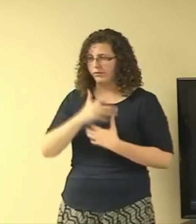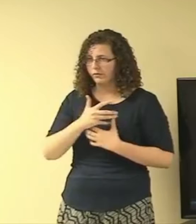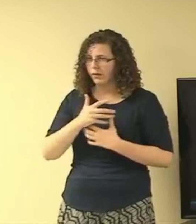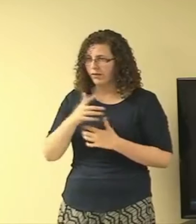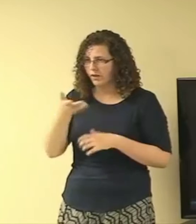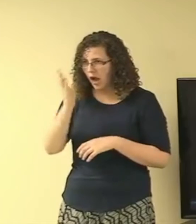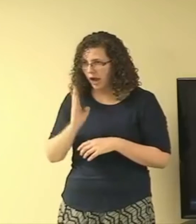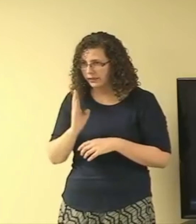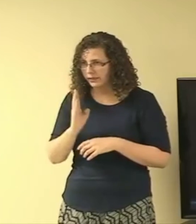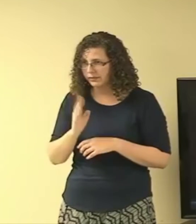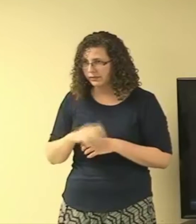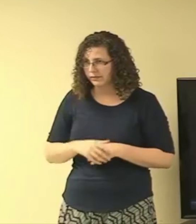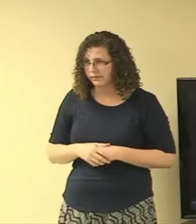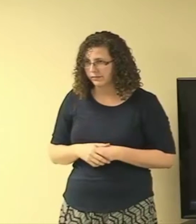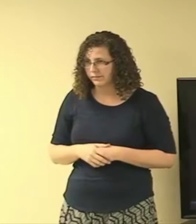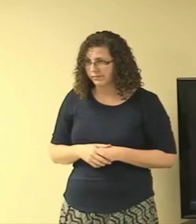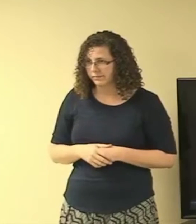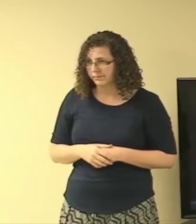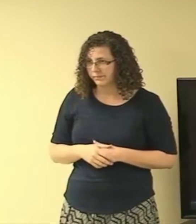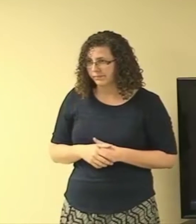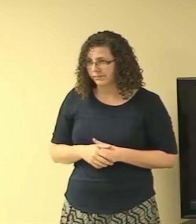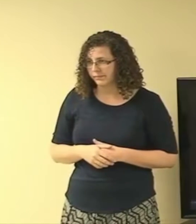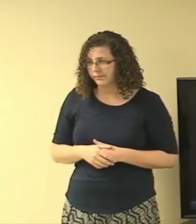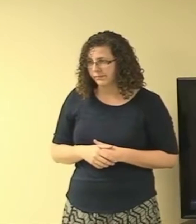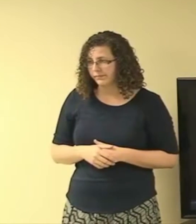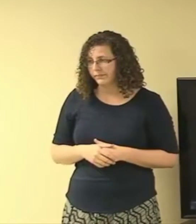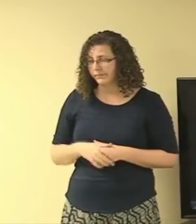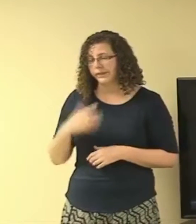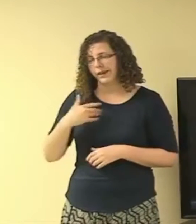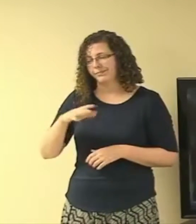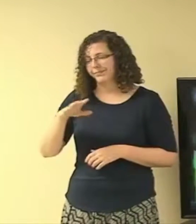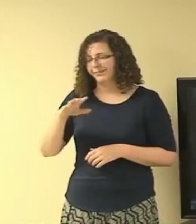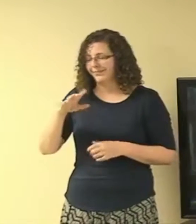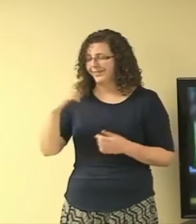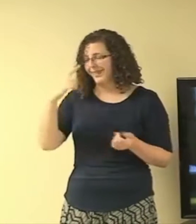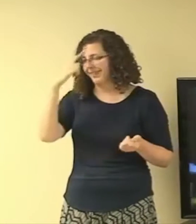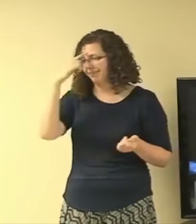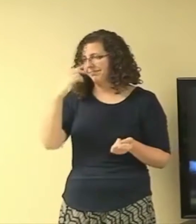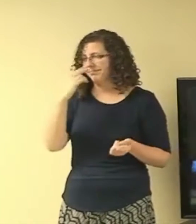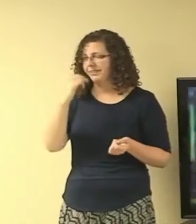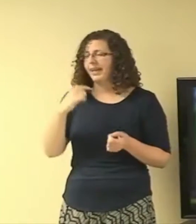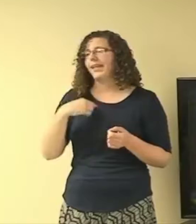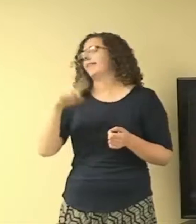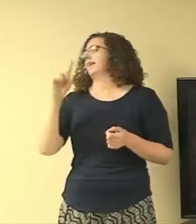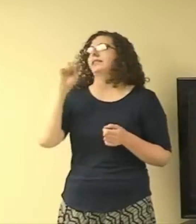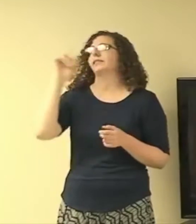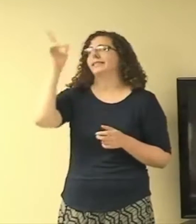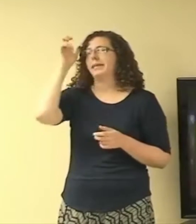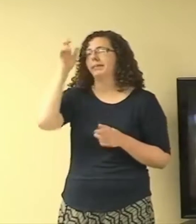real guy. He wants you. He wants to mess with you. I'm convinced there's a demon of water pumps for your car.